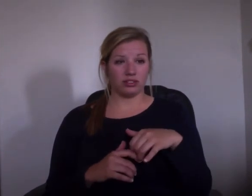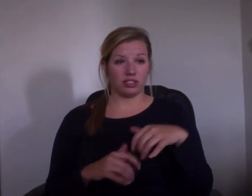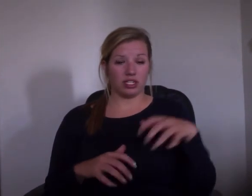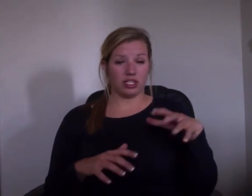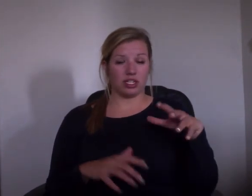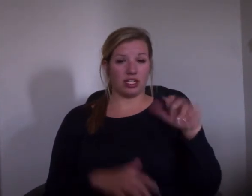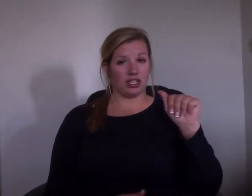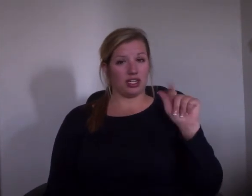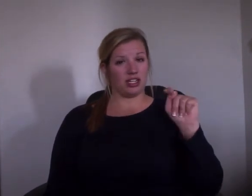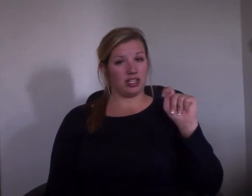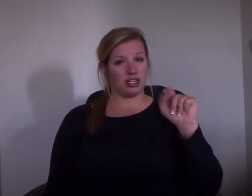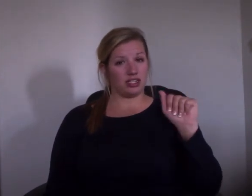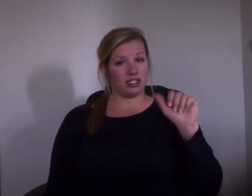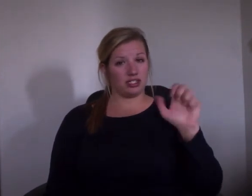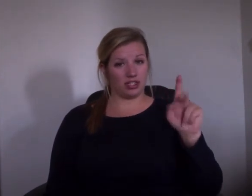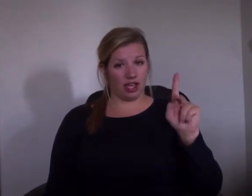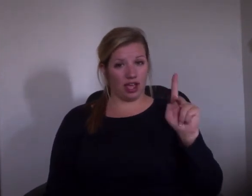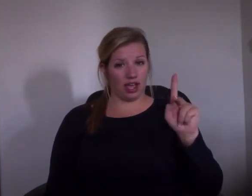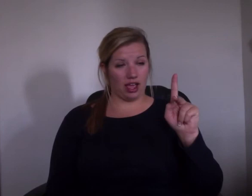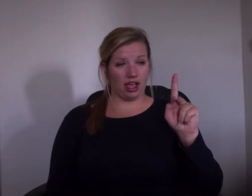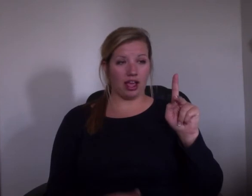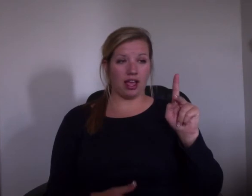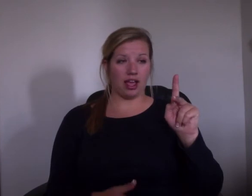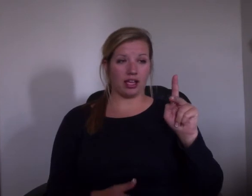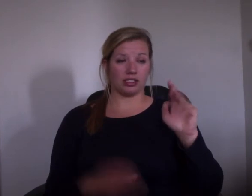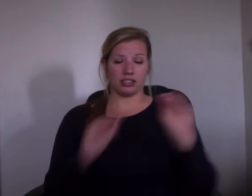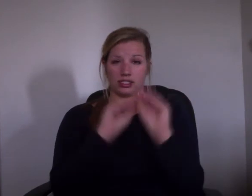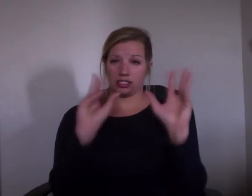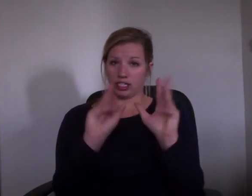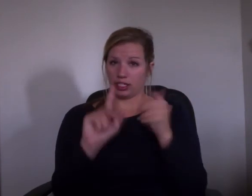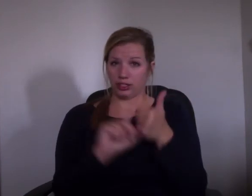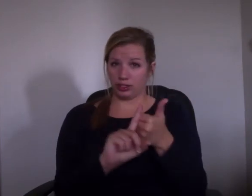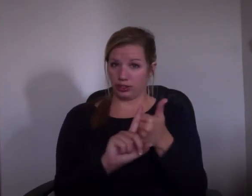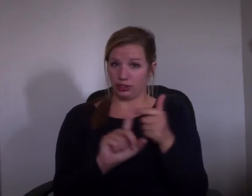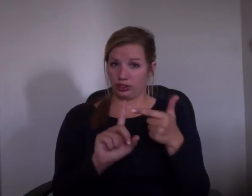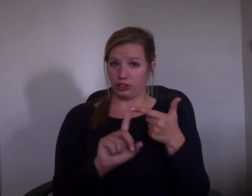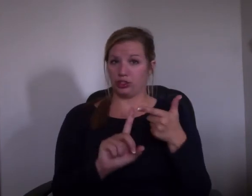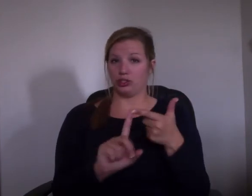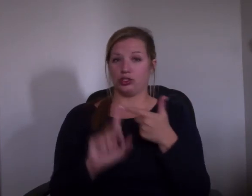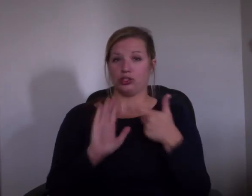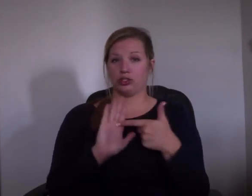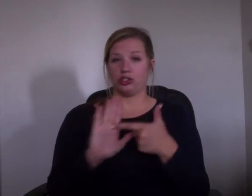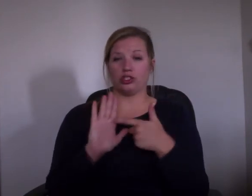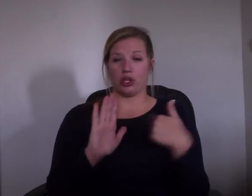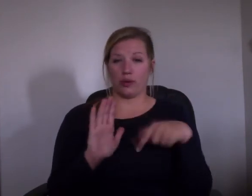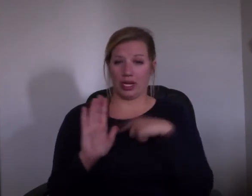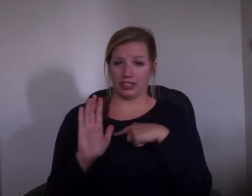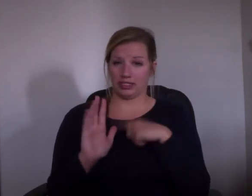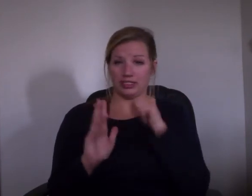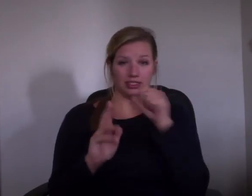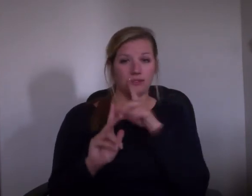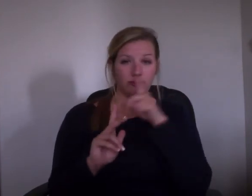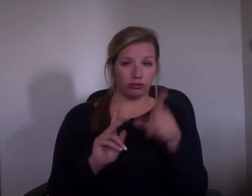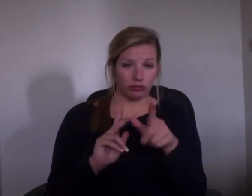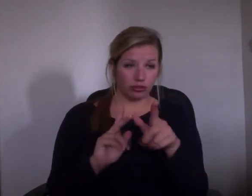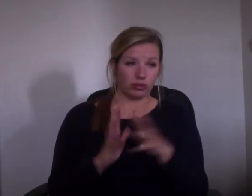over what the Pentagon was saying, the president was saying about the South, and what was the truth on the ground. The